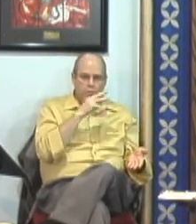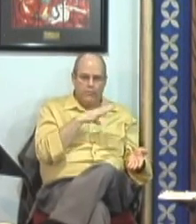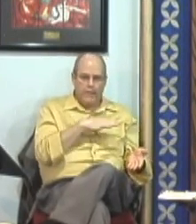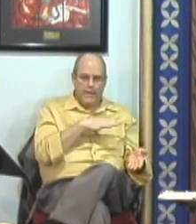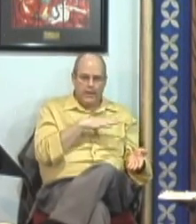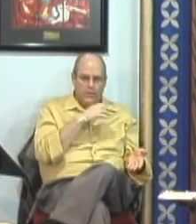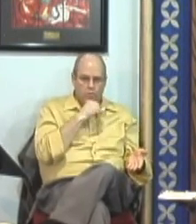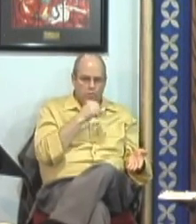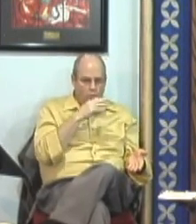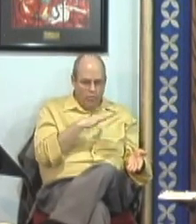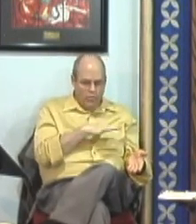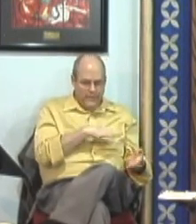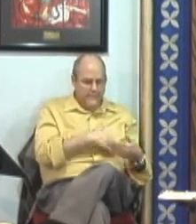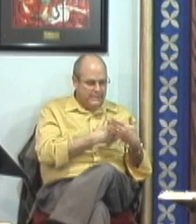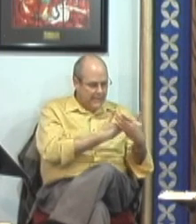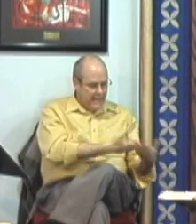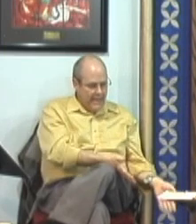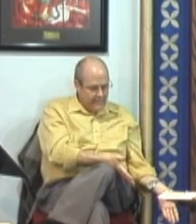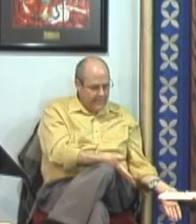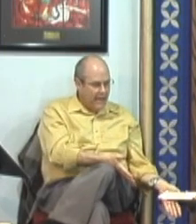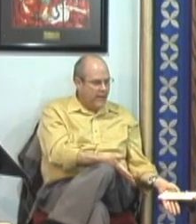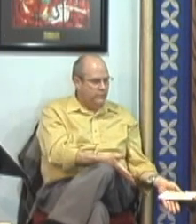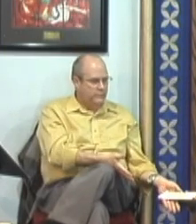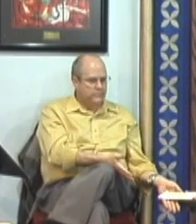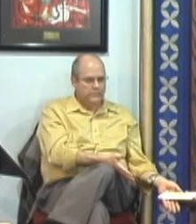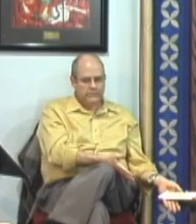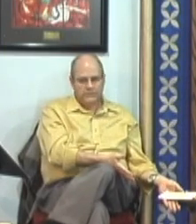old woman, laying down our flesh.